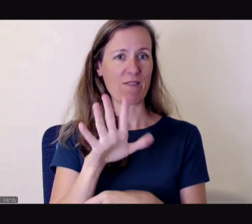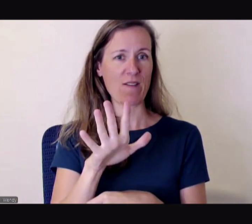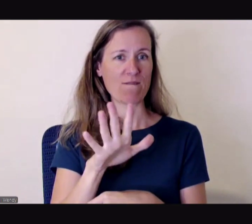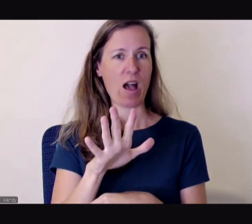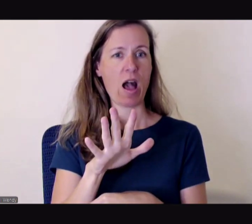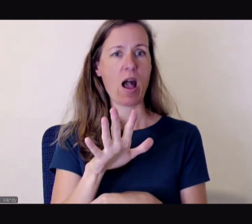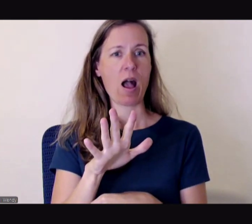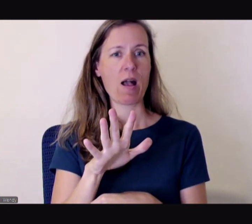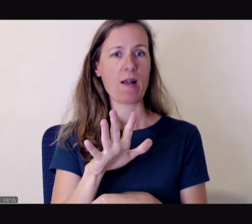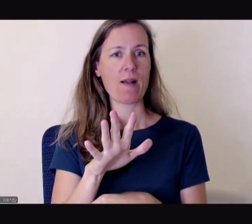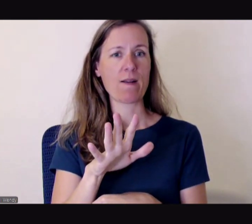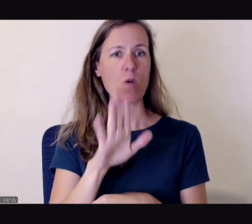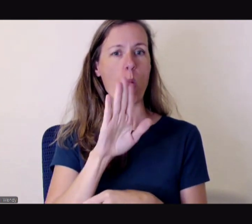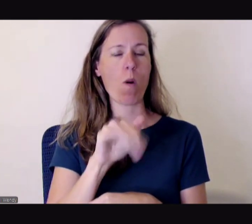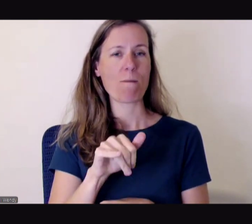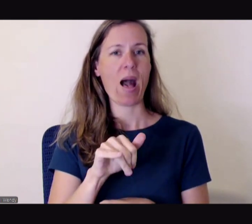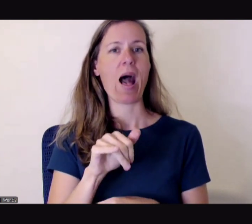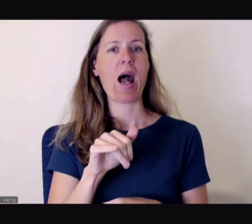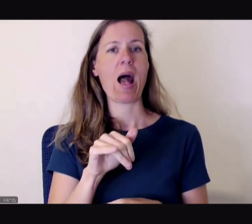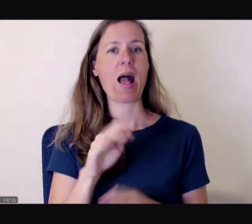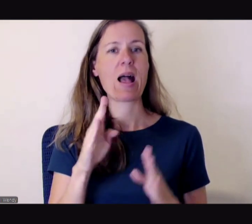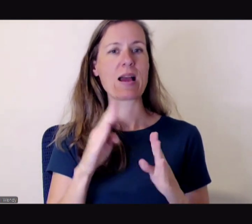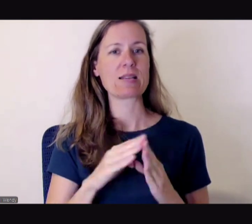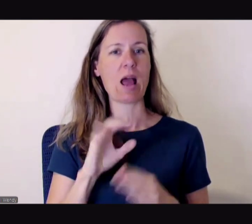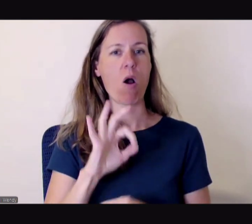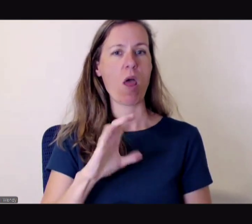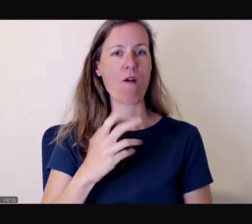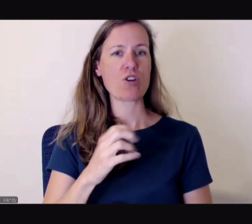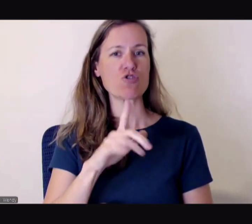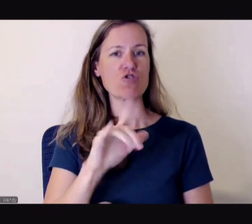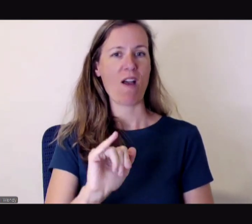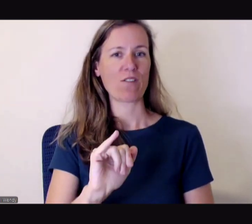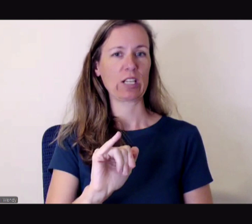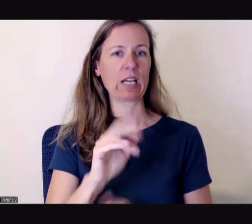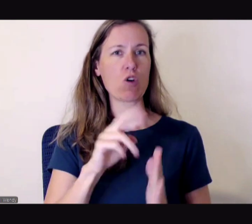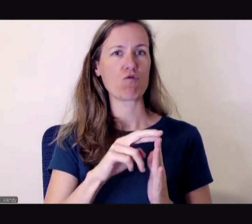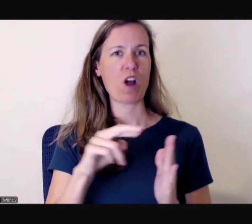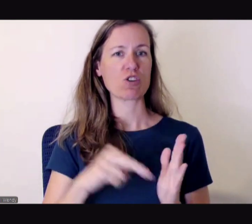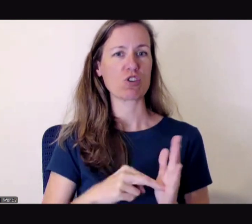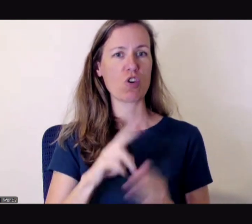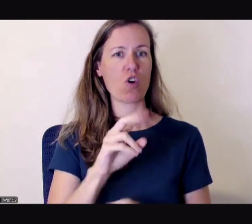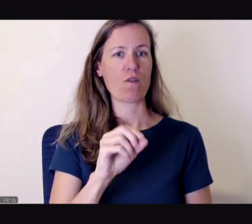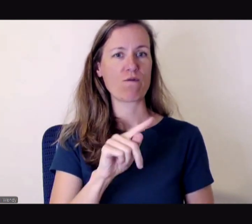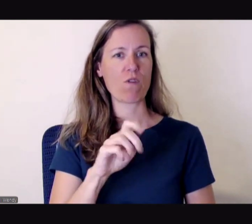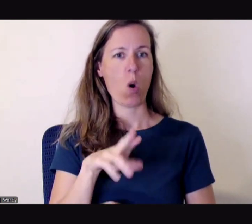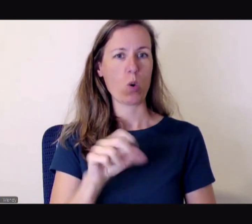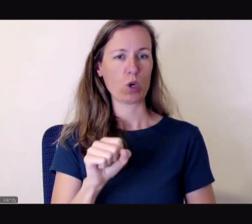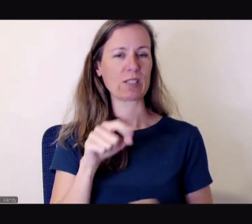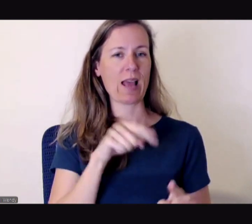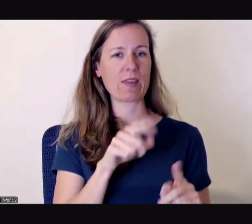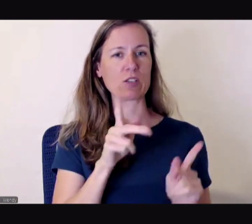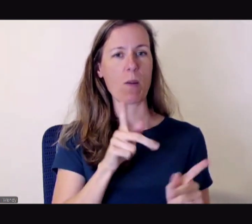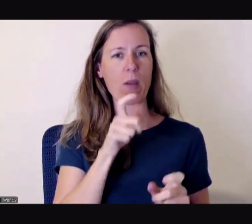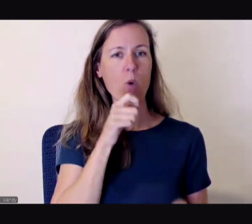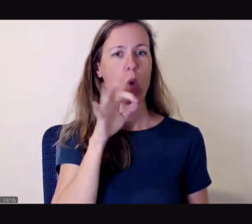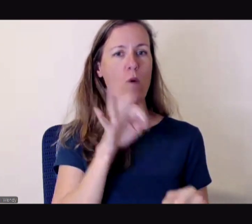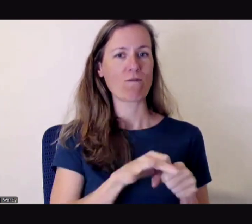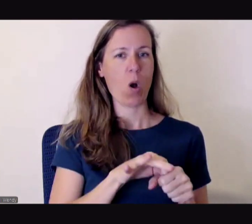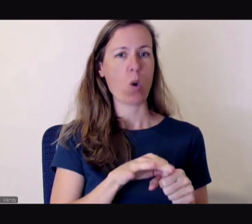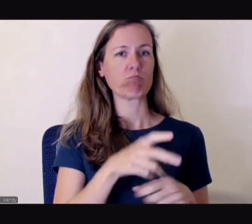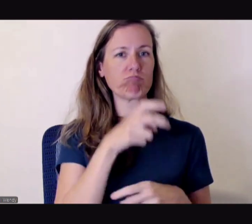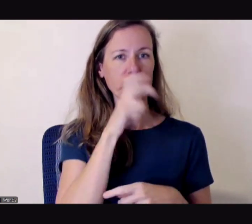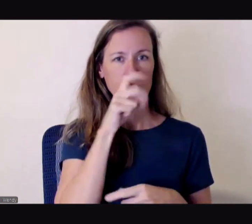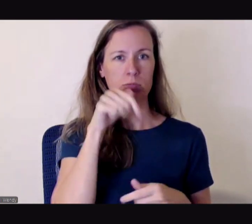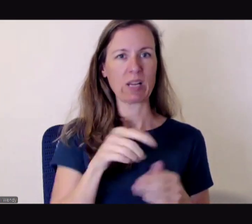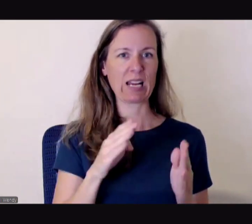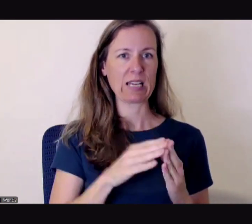registered voters. These are people who have registered to vote strictly in the Town of Cheverly and not in Maryland. And 38